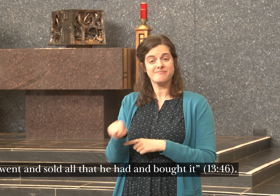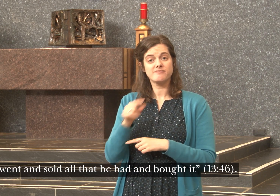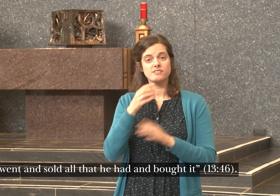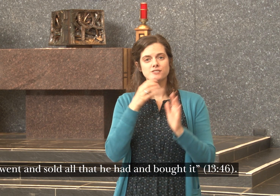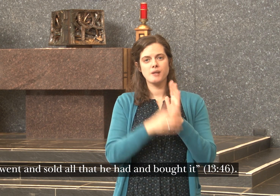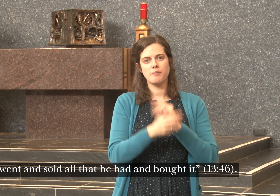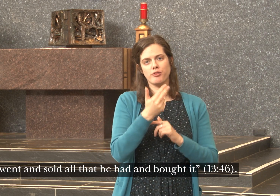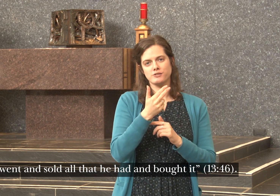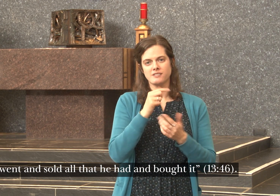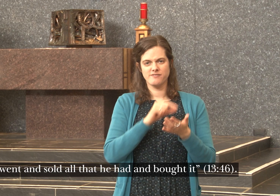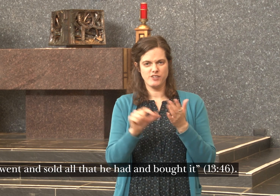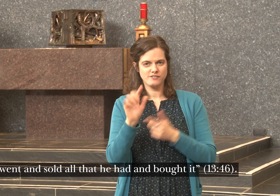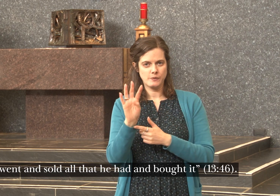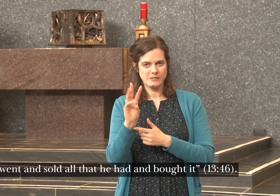Chapter 13, verse 46.